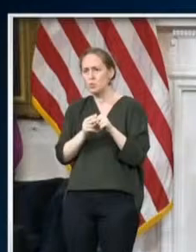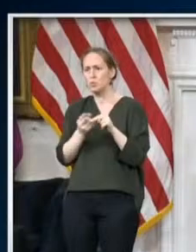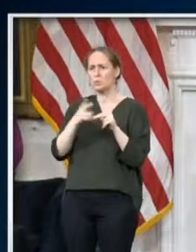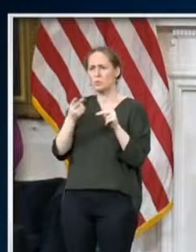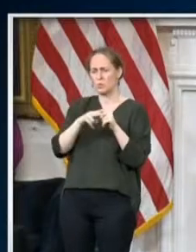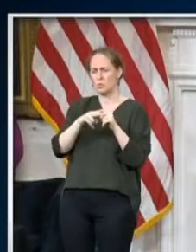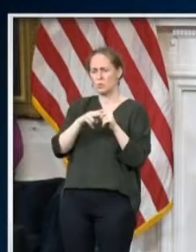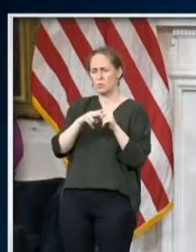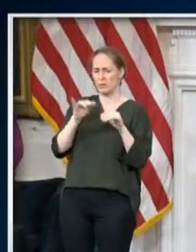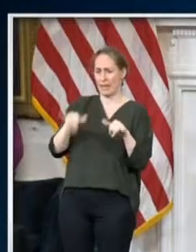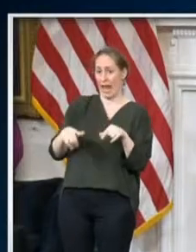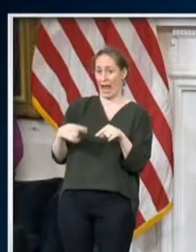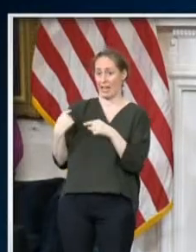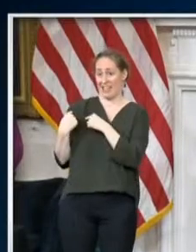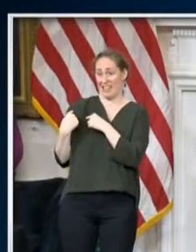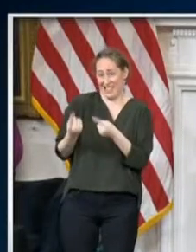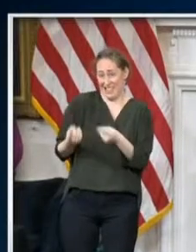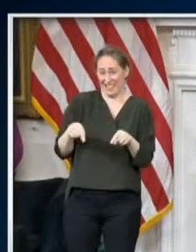last 7 days.